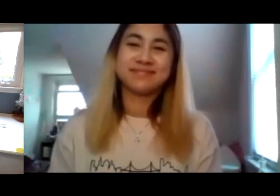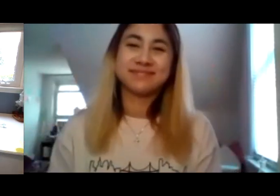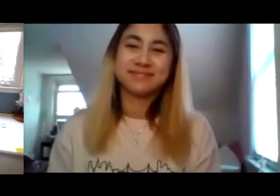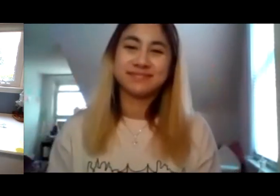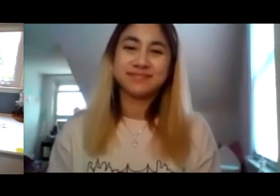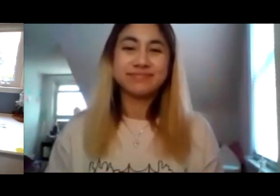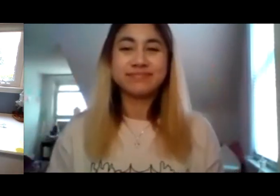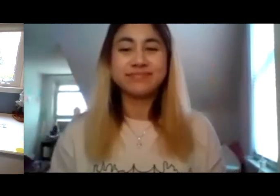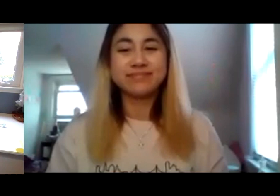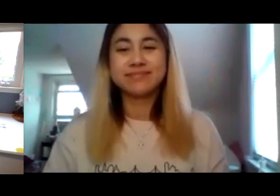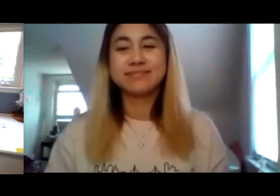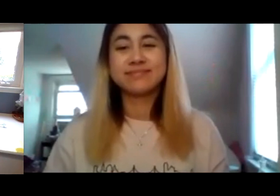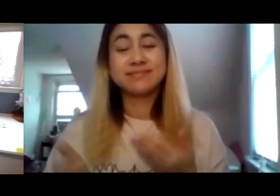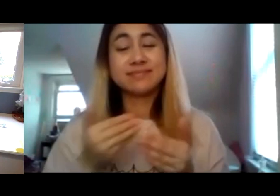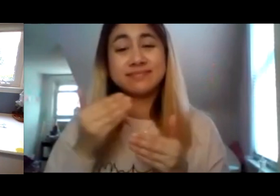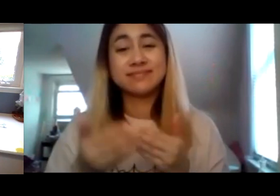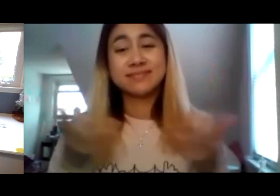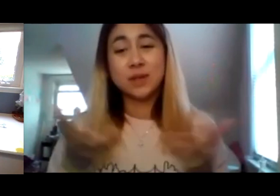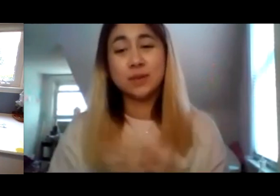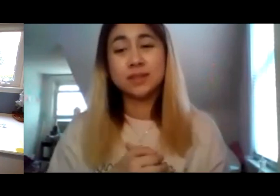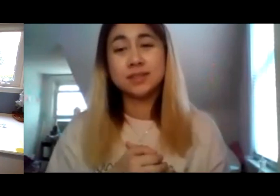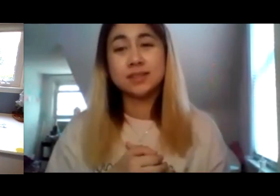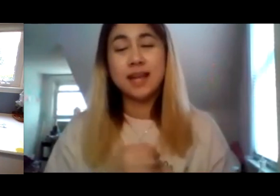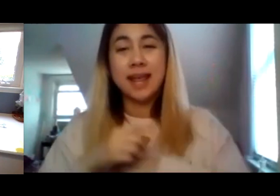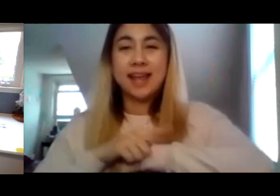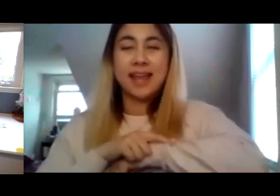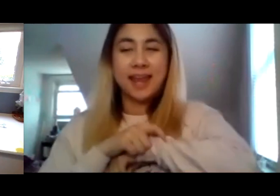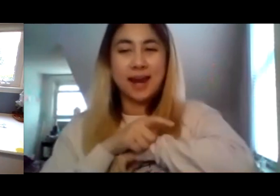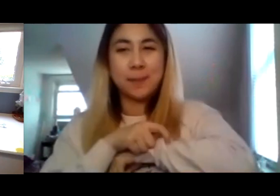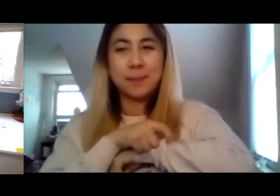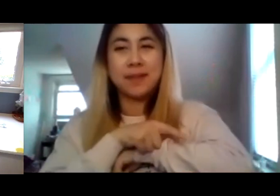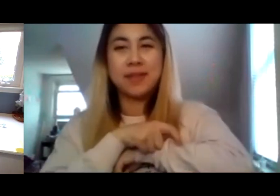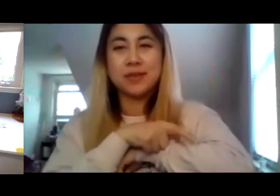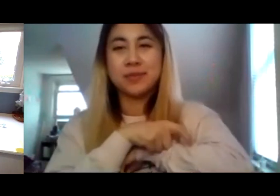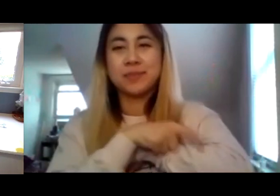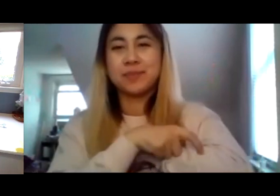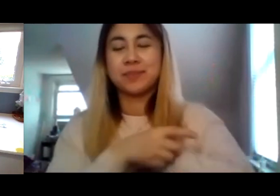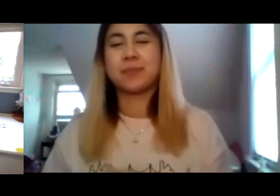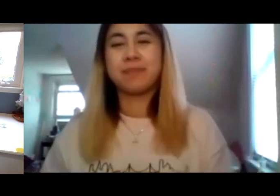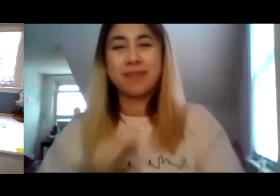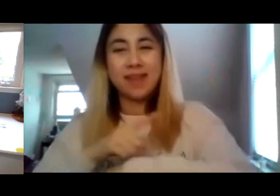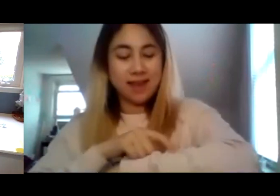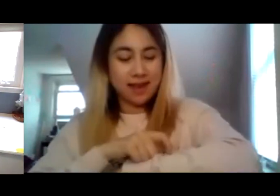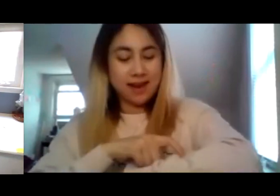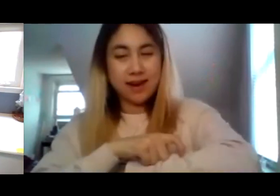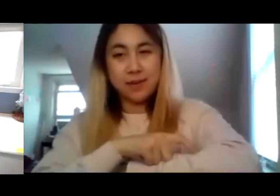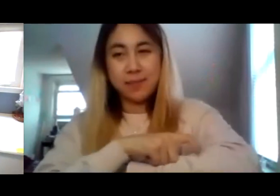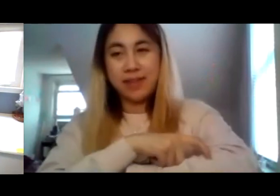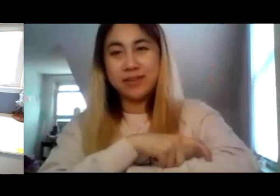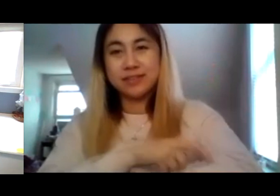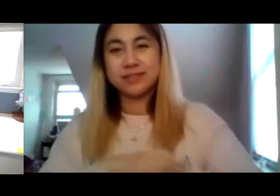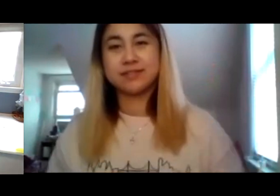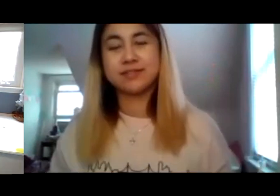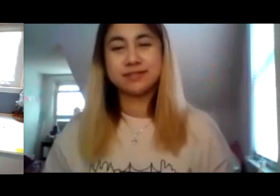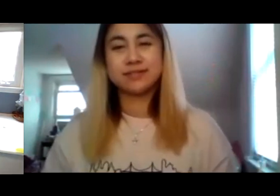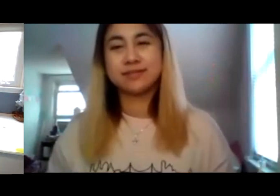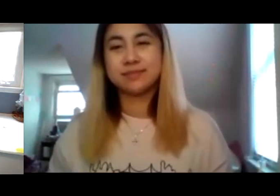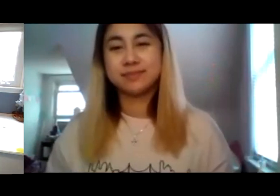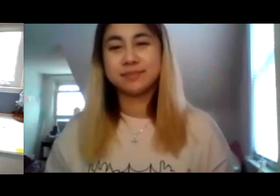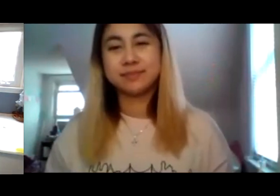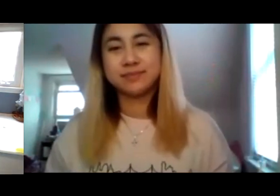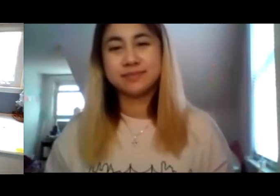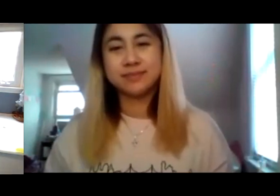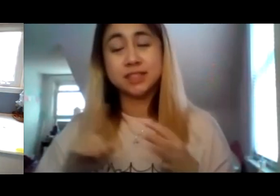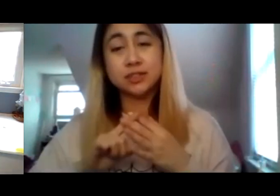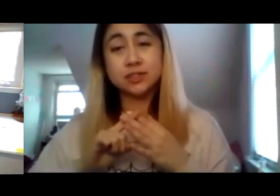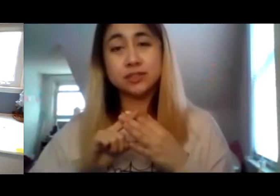All right, next we have our caterpillar. So our caterpillar crawl, we